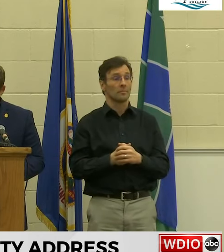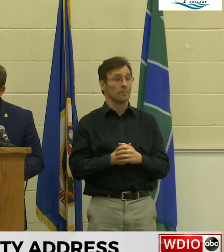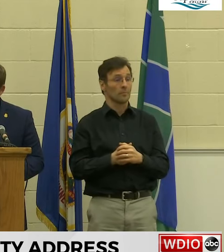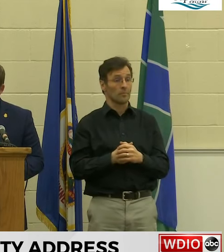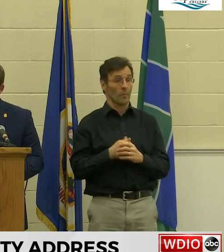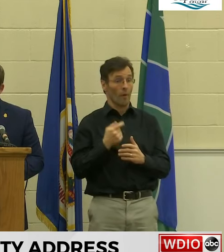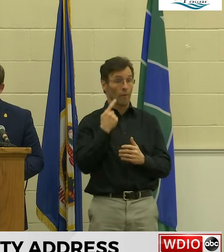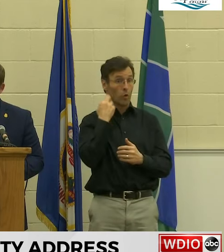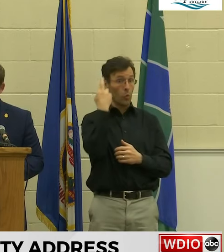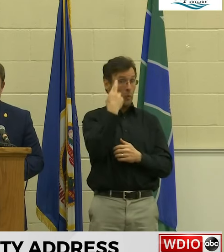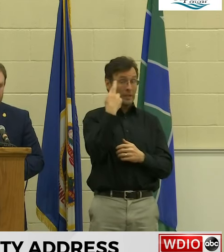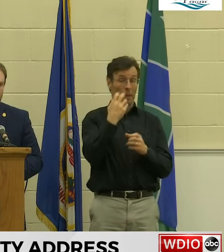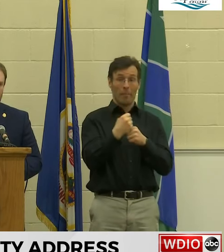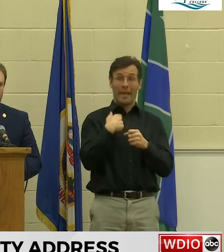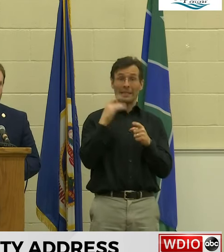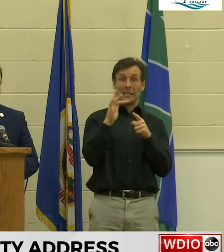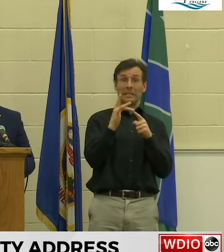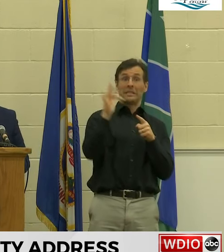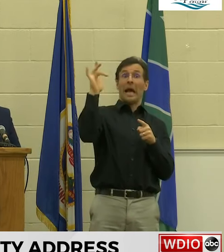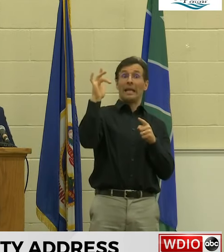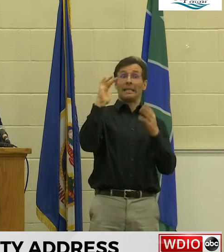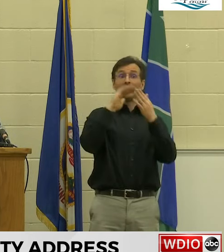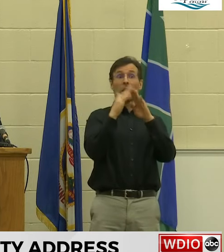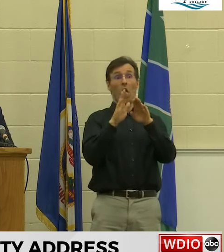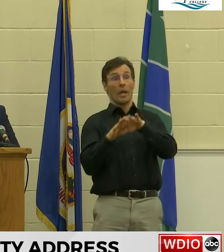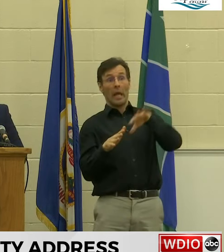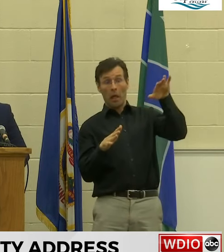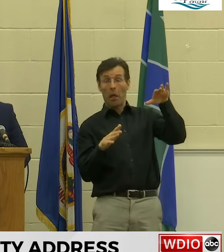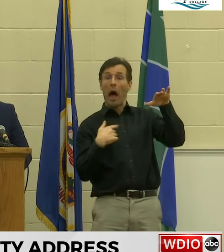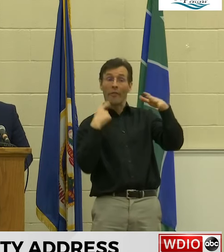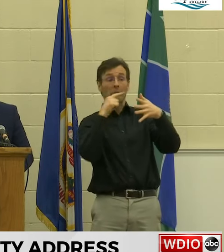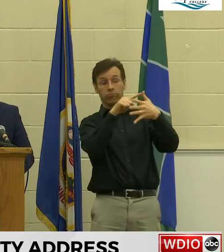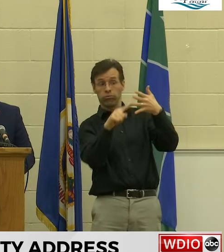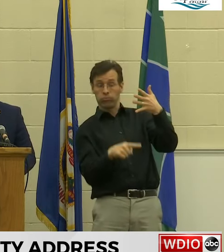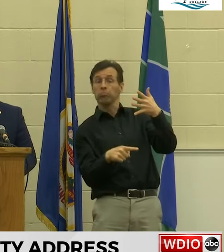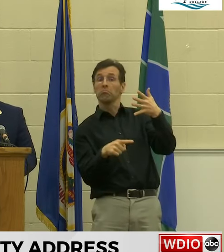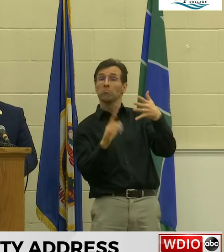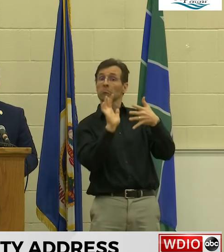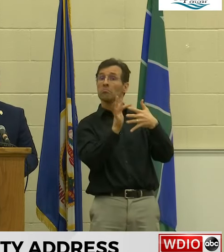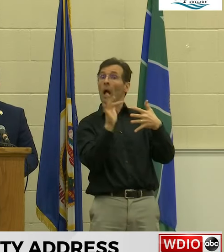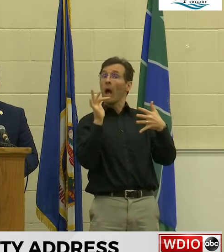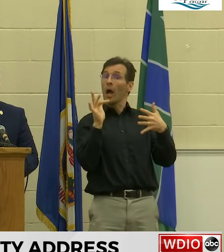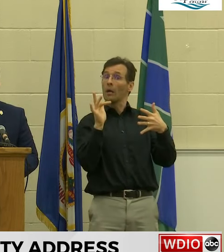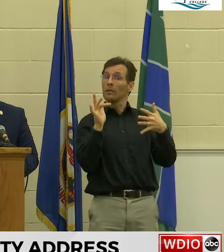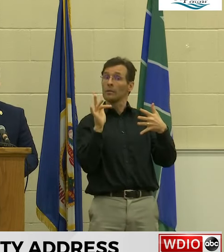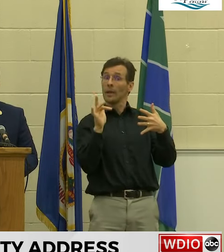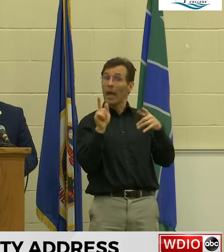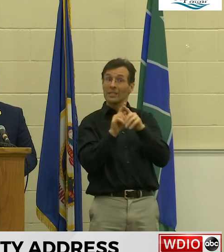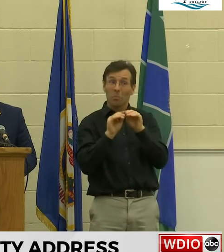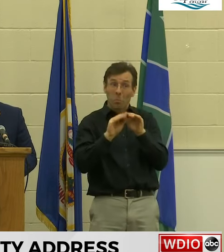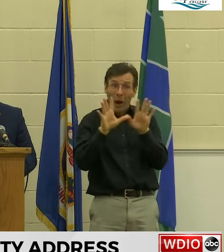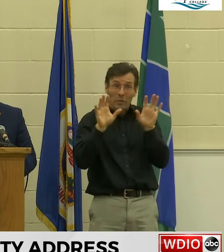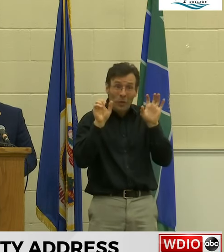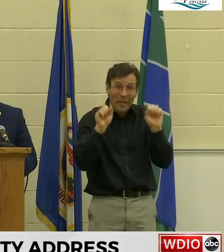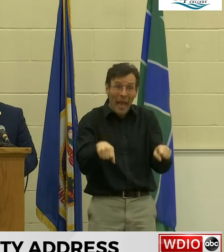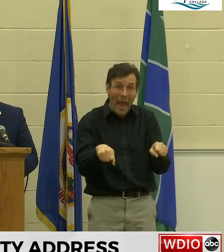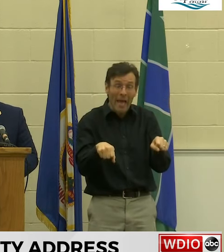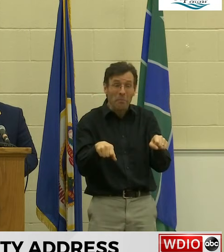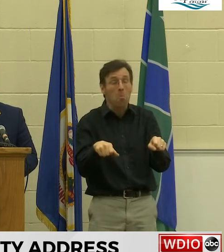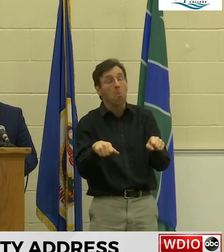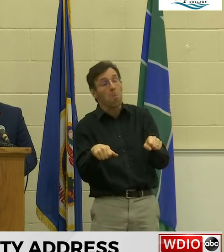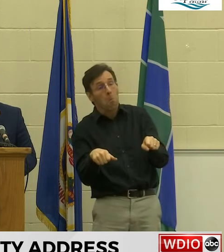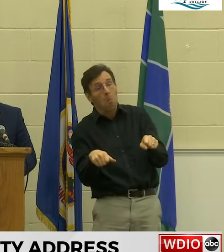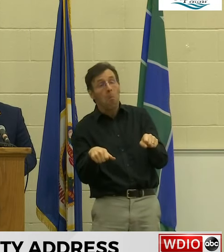Do these reasons truly make us a shining city on a hill? I believe they do. But are we shining as brightly as we can? Maybe we